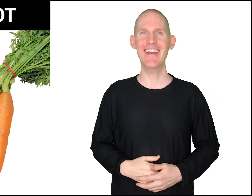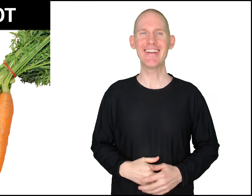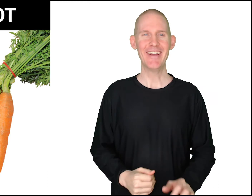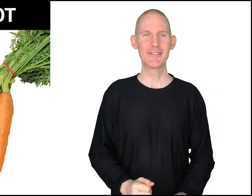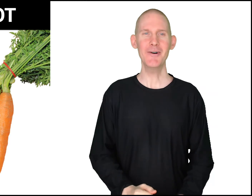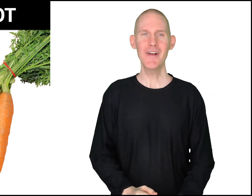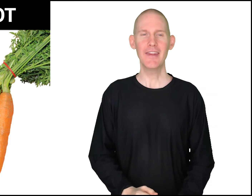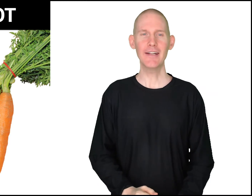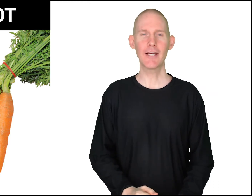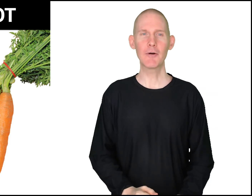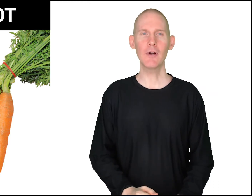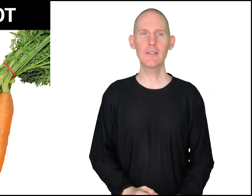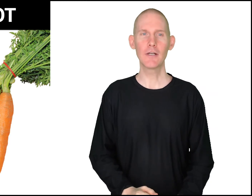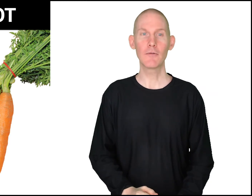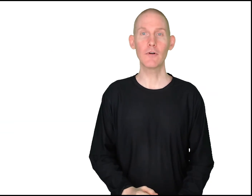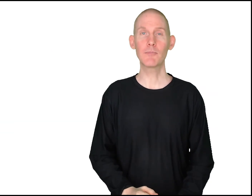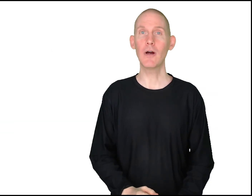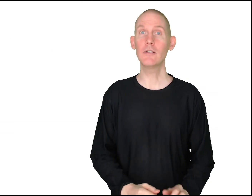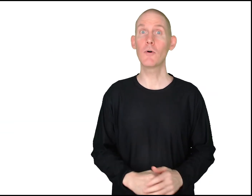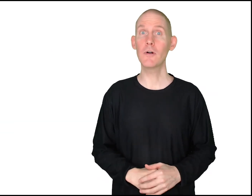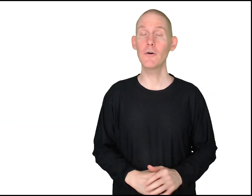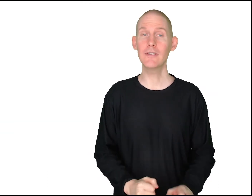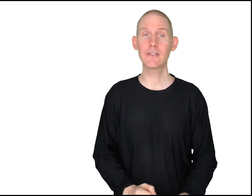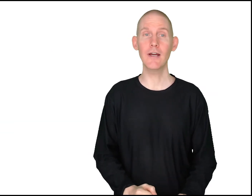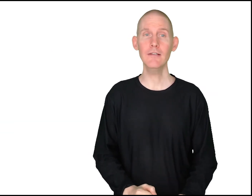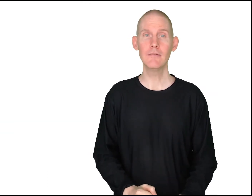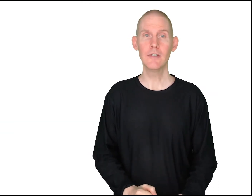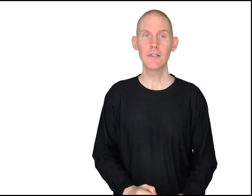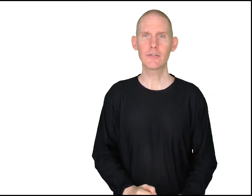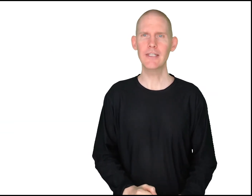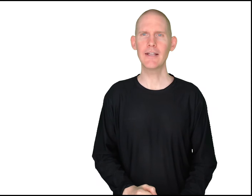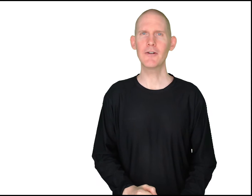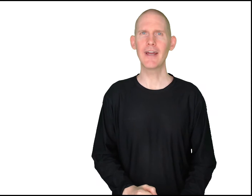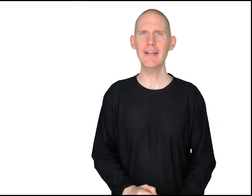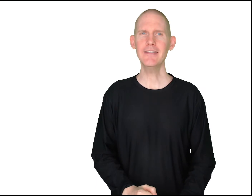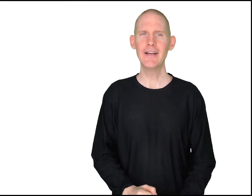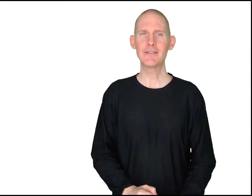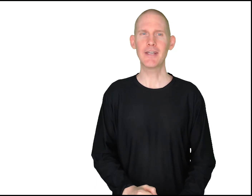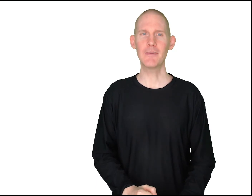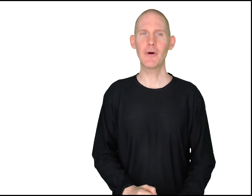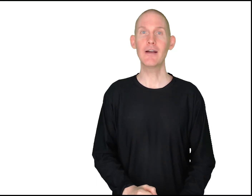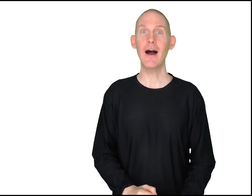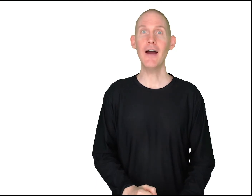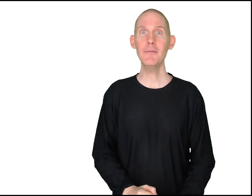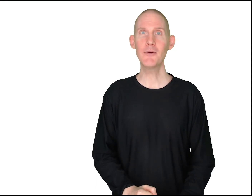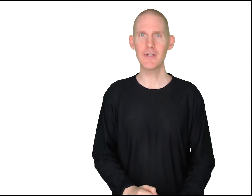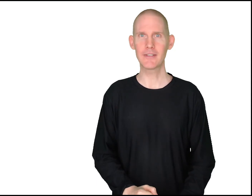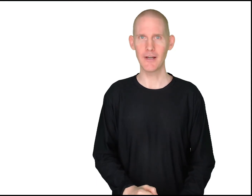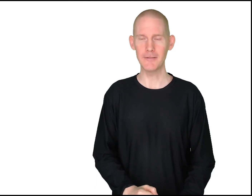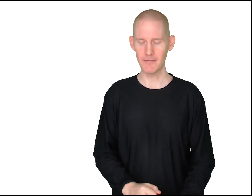Okay, so that's how it works. First part, you're going to sign. You'll see that little hand. Second part, I'm going to sign. All